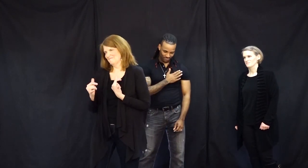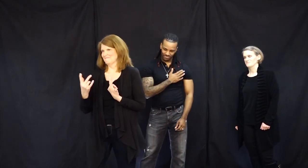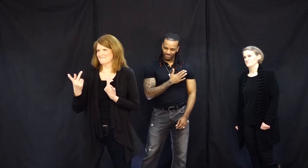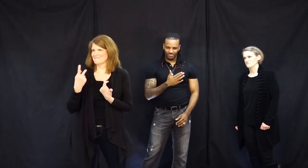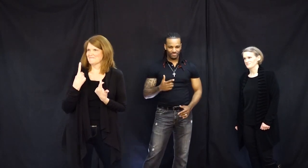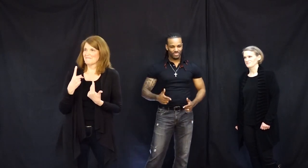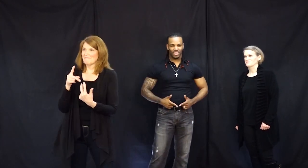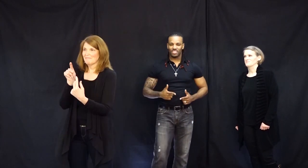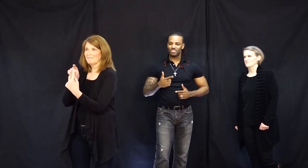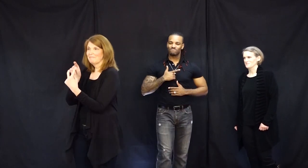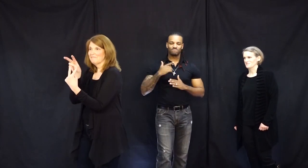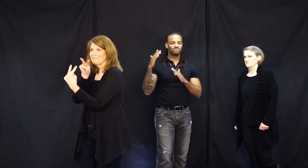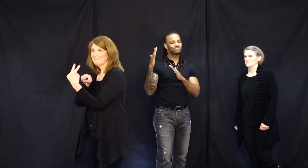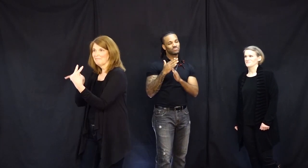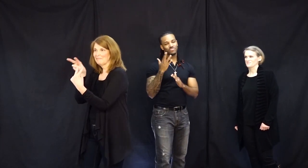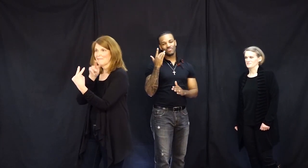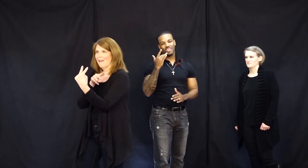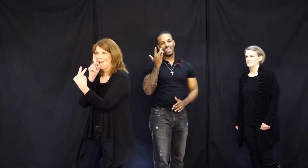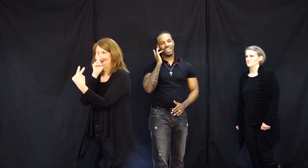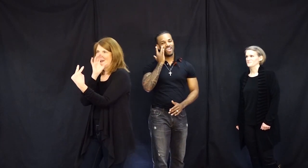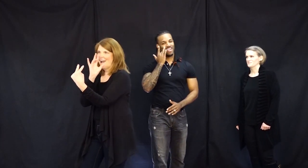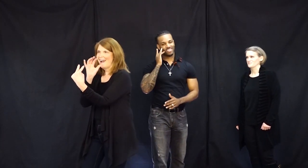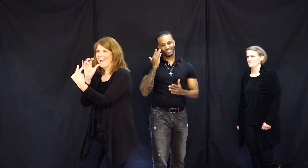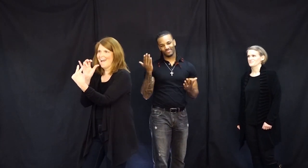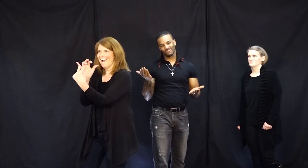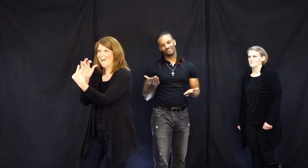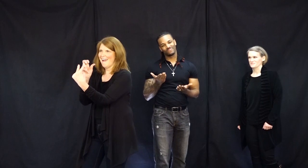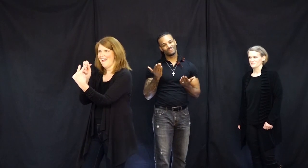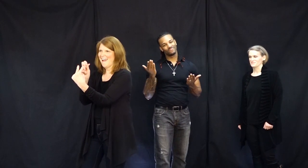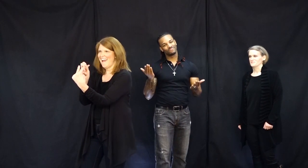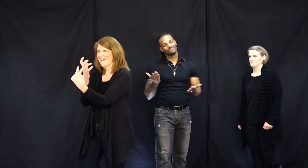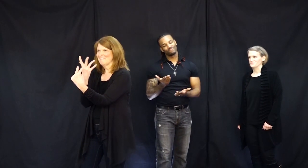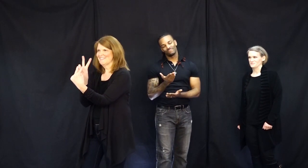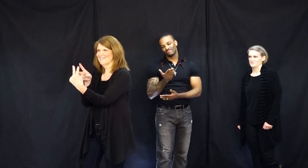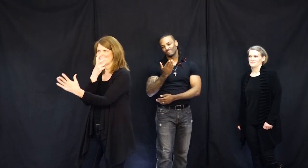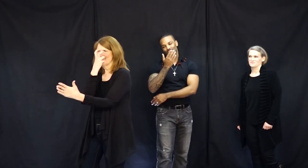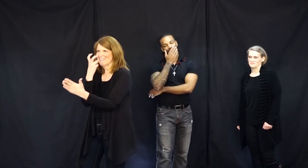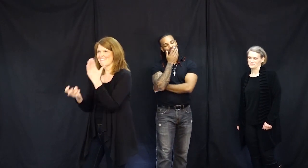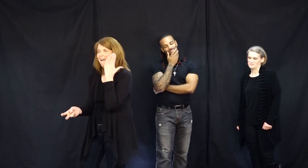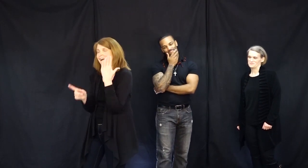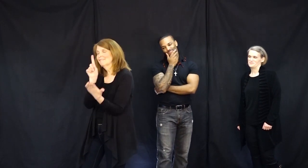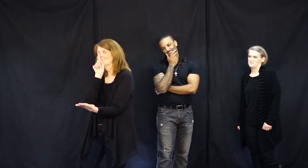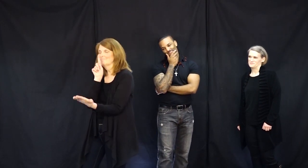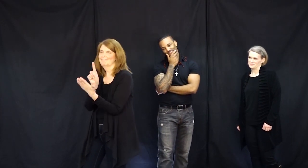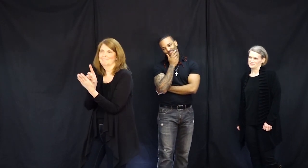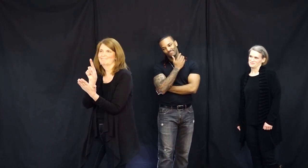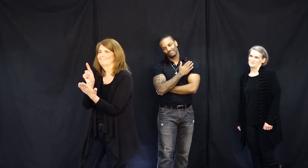Yo, my life is going fine cause Eliza's in it. I look into your eyes and the sky's the limit.